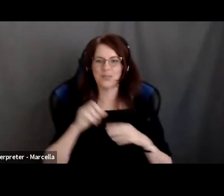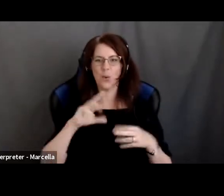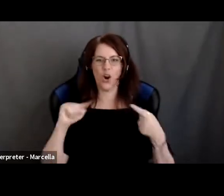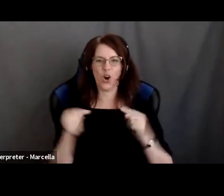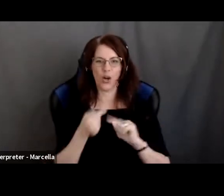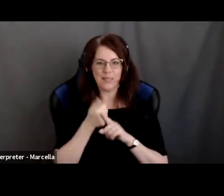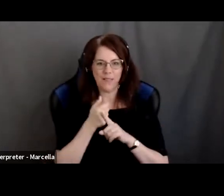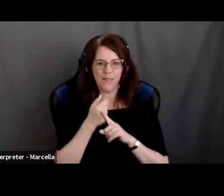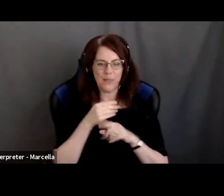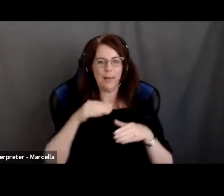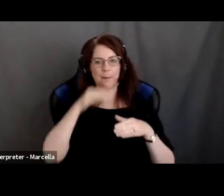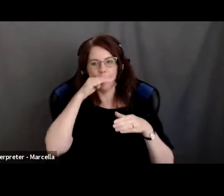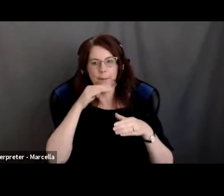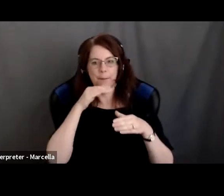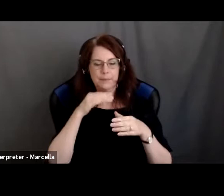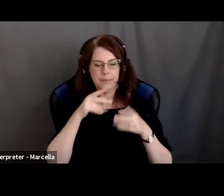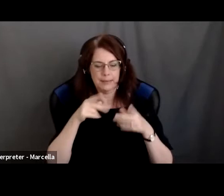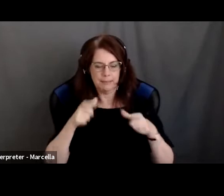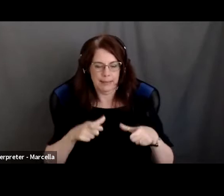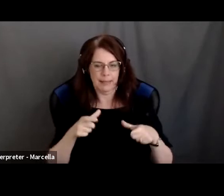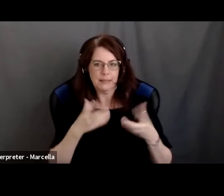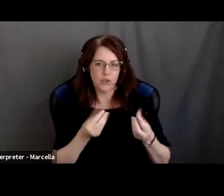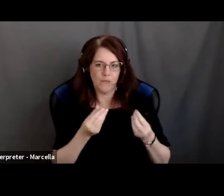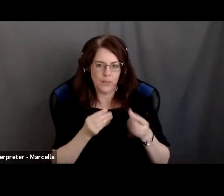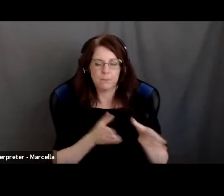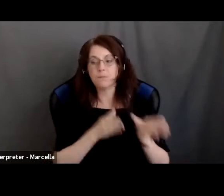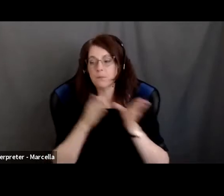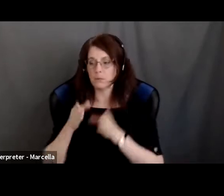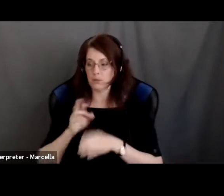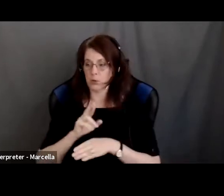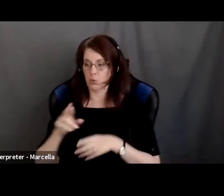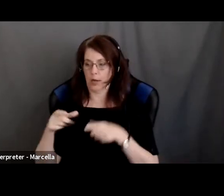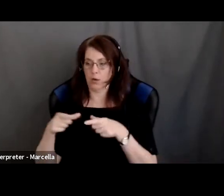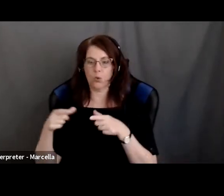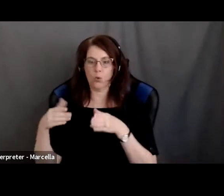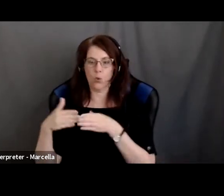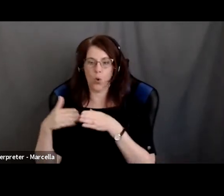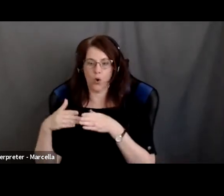they hit the edge of the plate. And then in the right-hand corner, we just have a